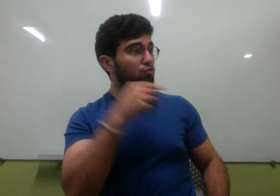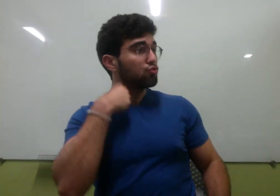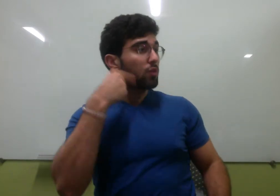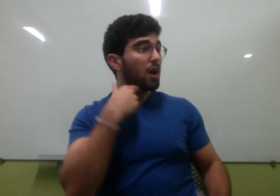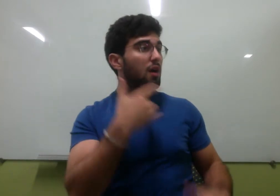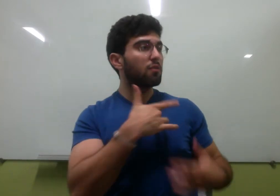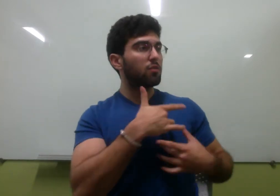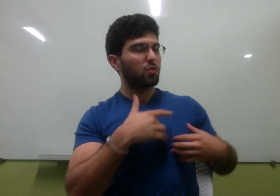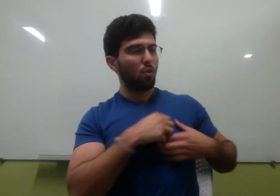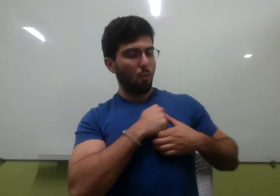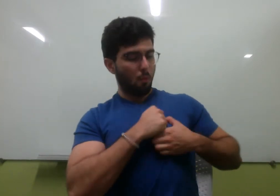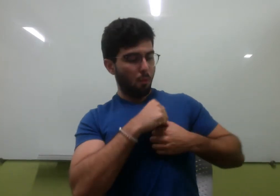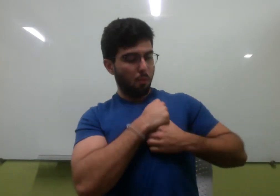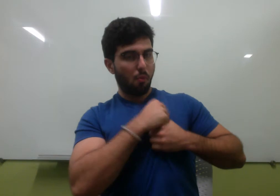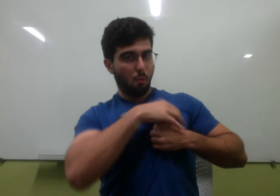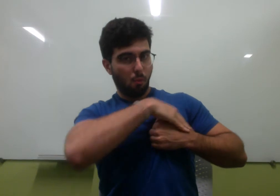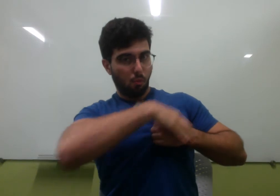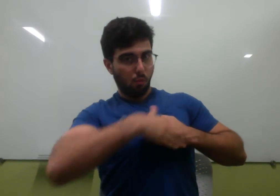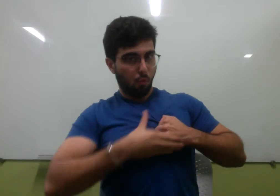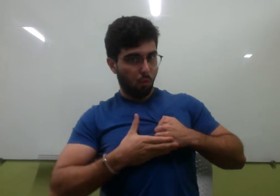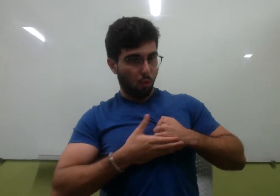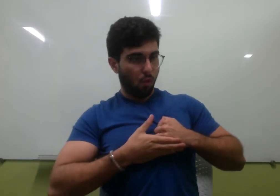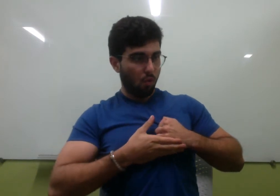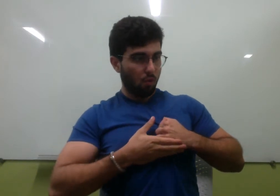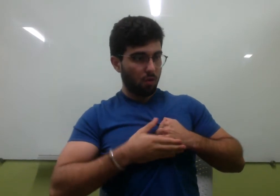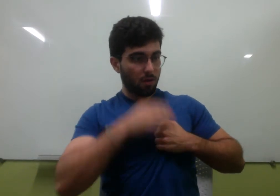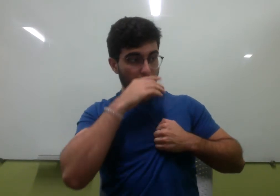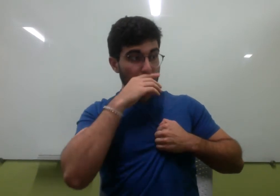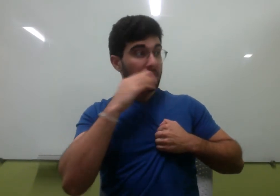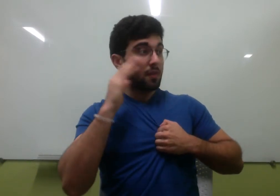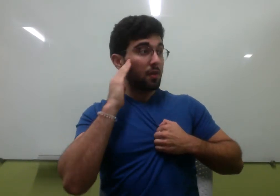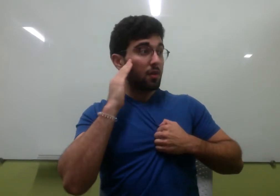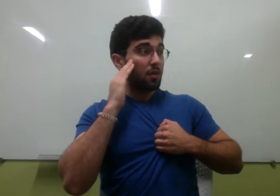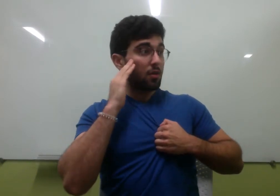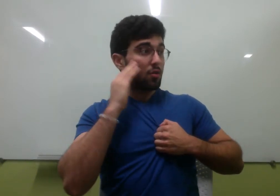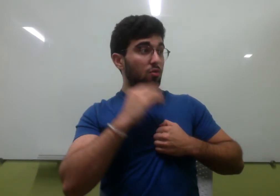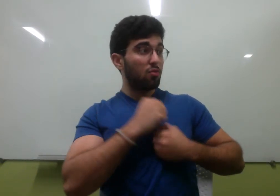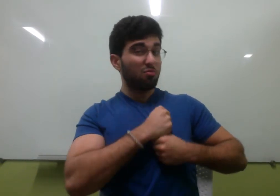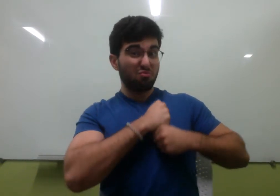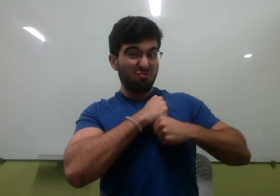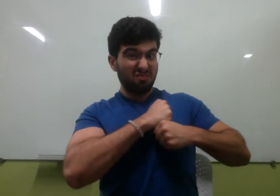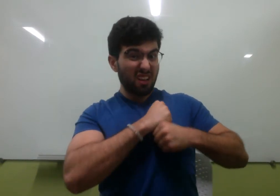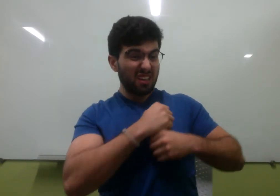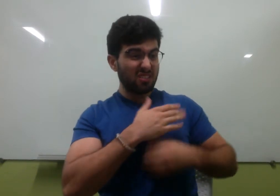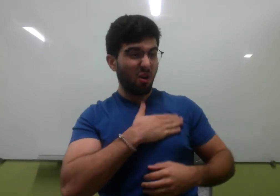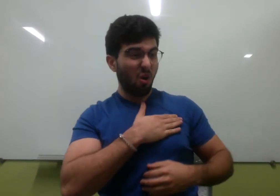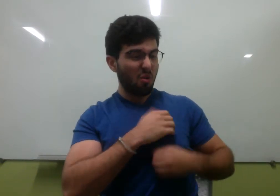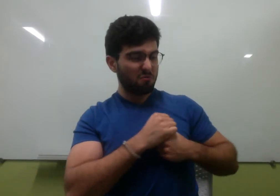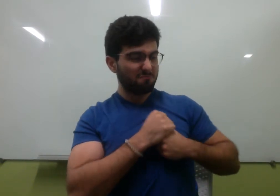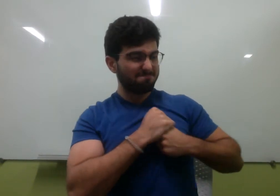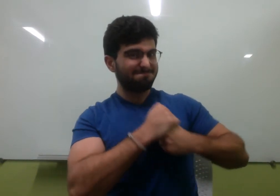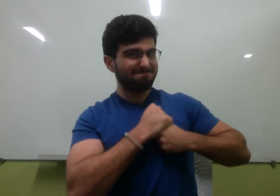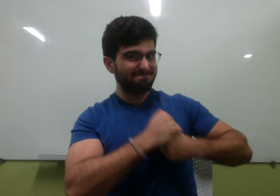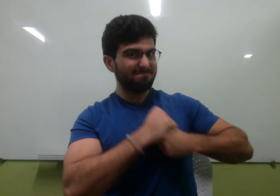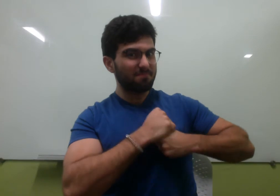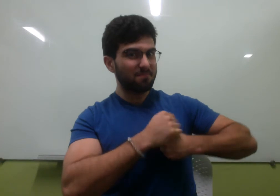5 times that of a human heart. Yeah. So that sort of solves that problem. It gets blood going where it needs to go as effectively